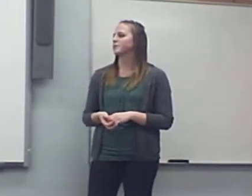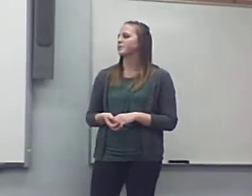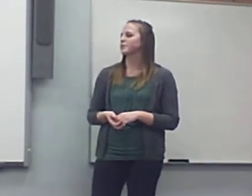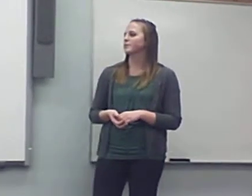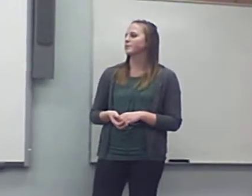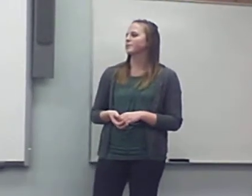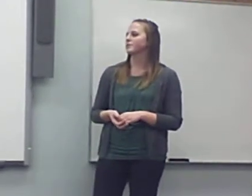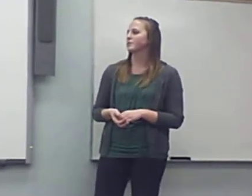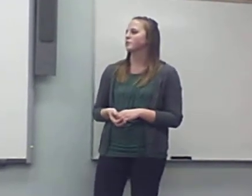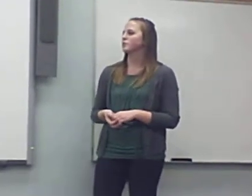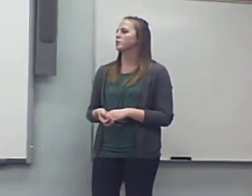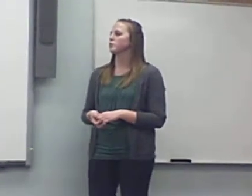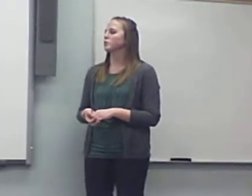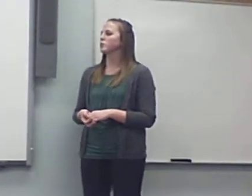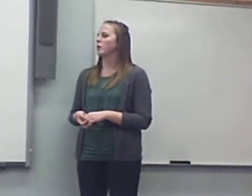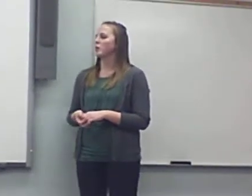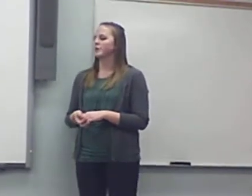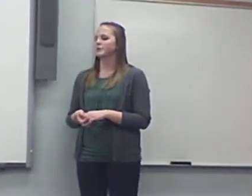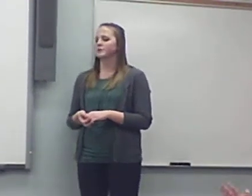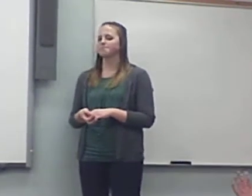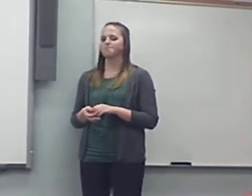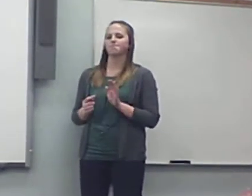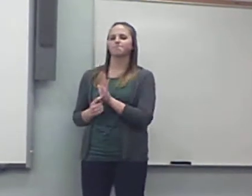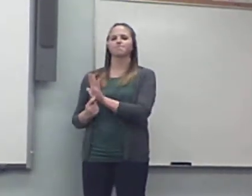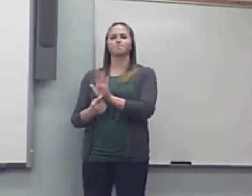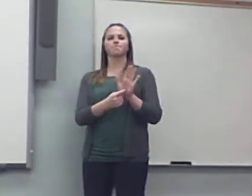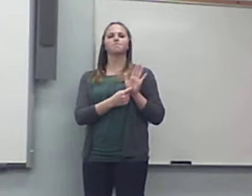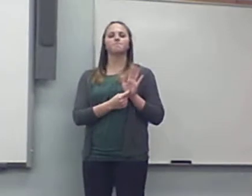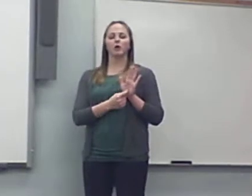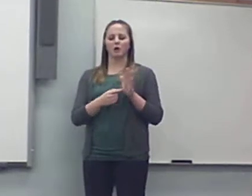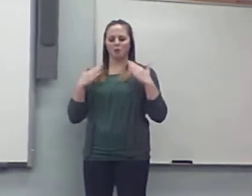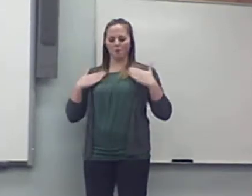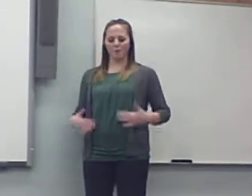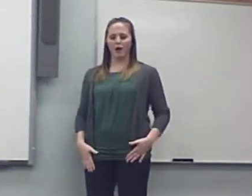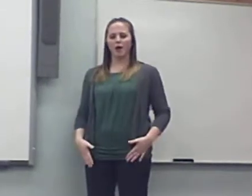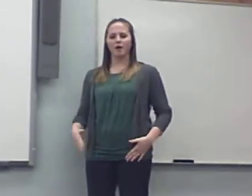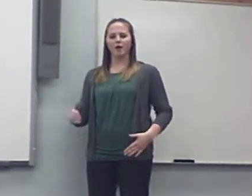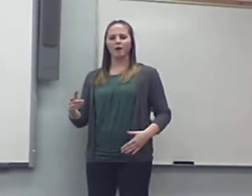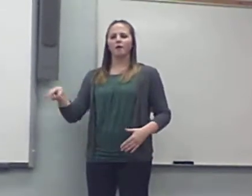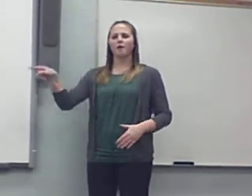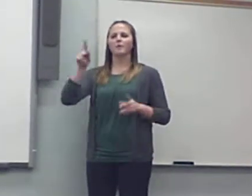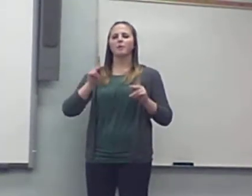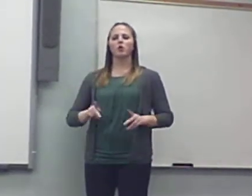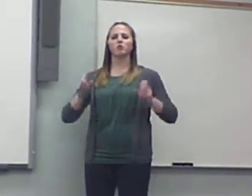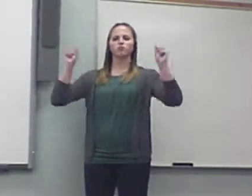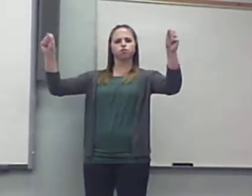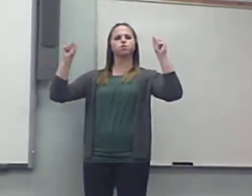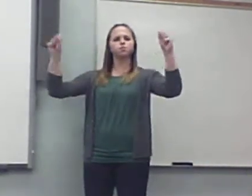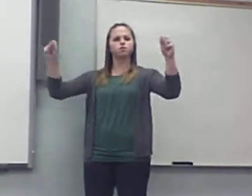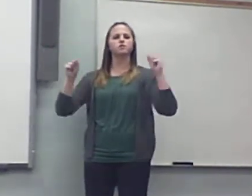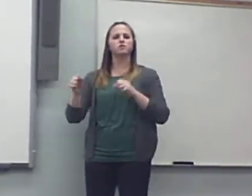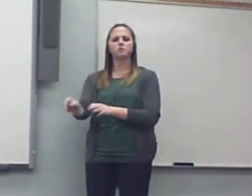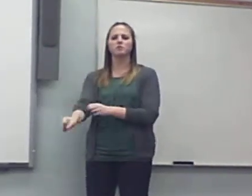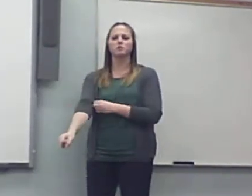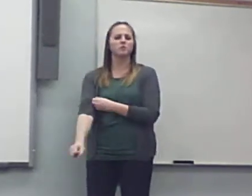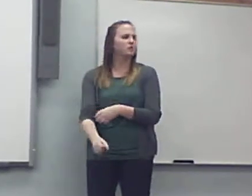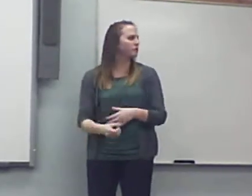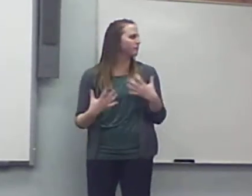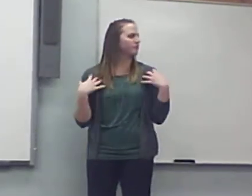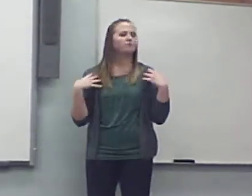your body, right? You think about all the muscles that you have in your body. Is there any big workaholics? People like to really hit the gyms and anything